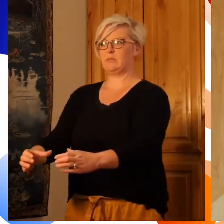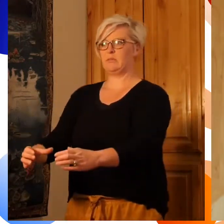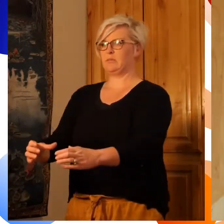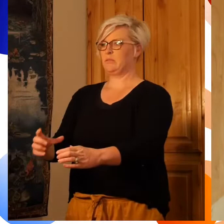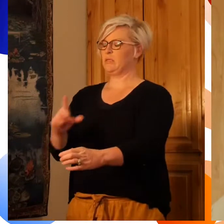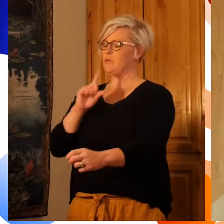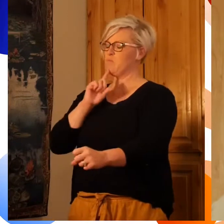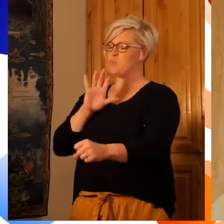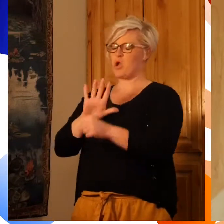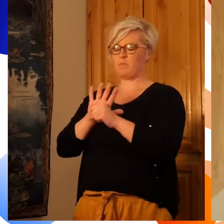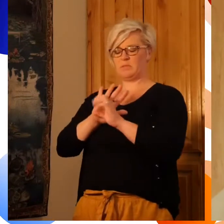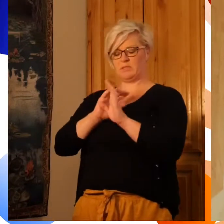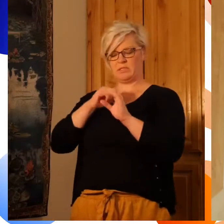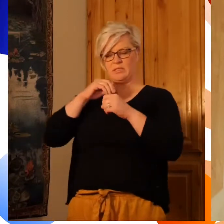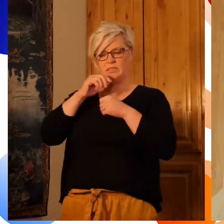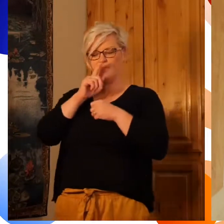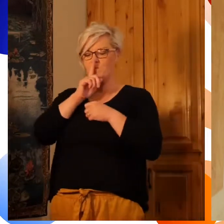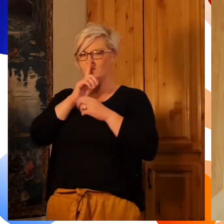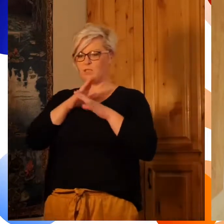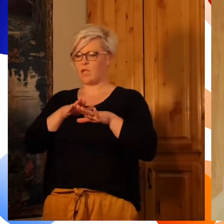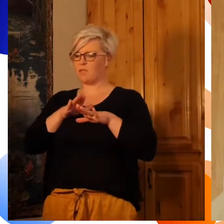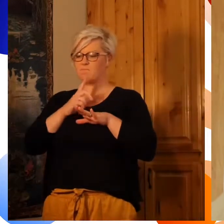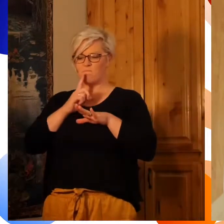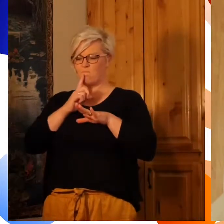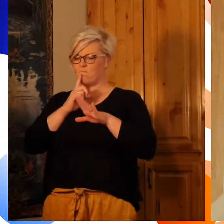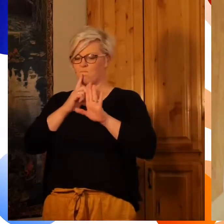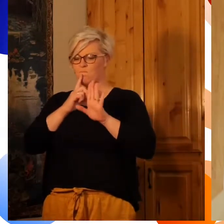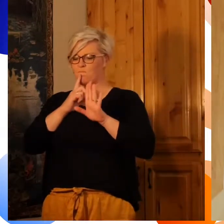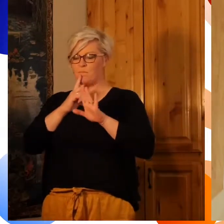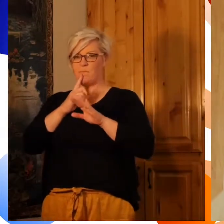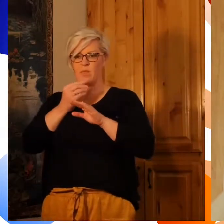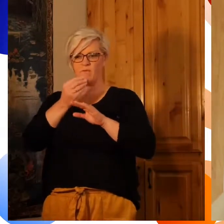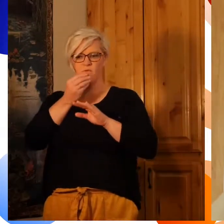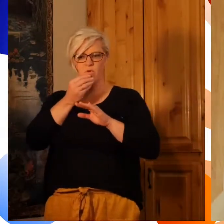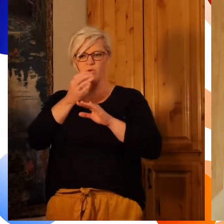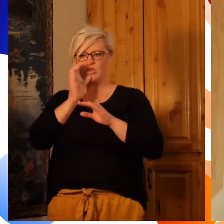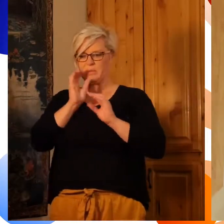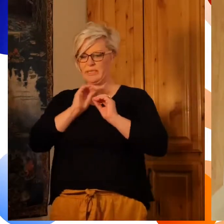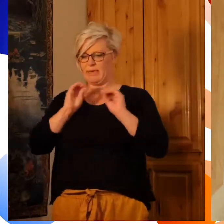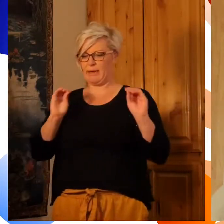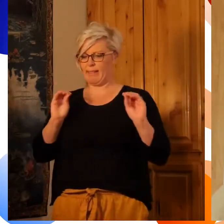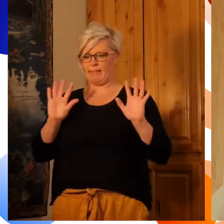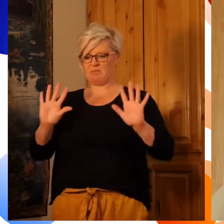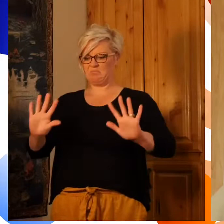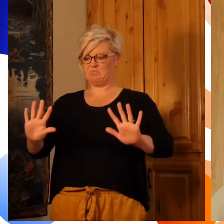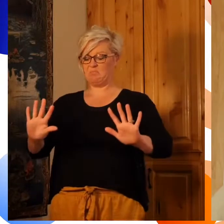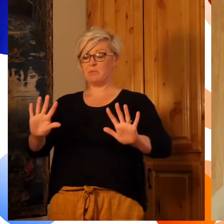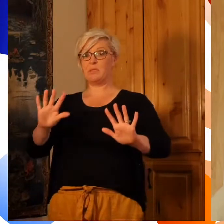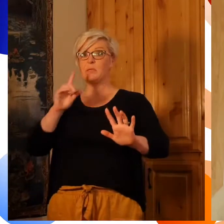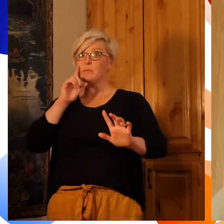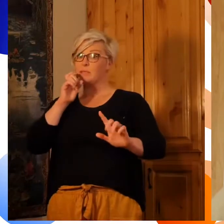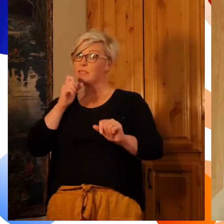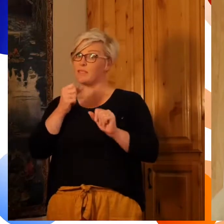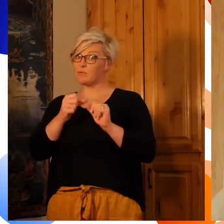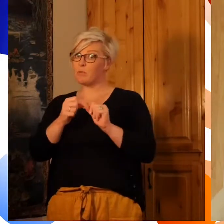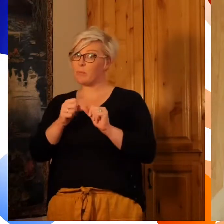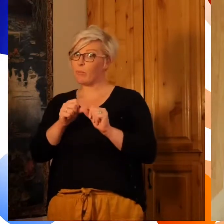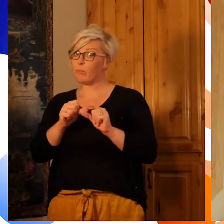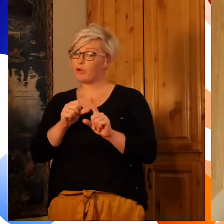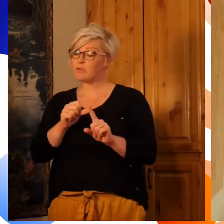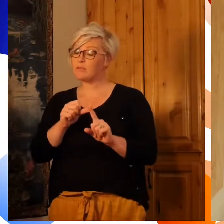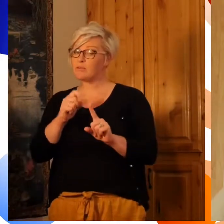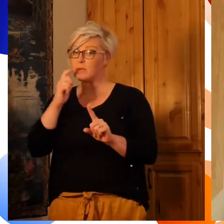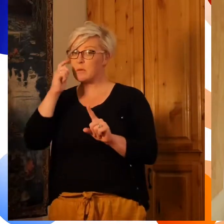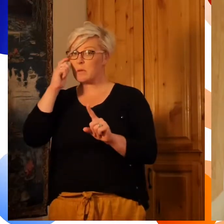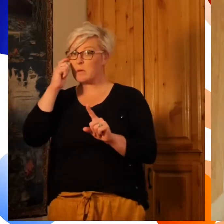not touch a single bite of food or drop of drink, for as he remembered, truthfully, that if you